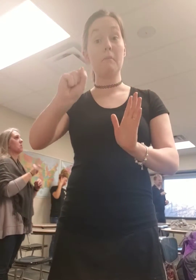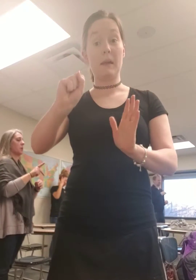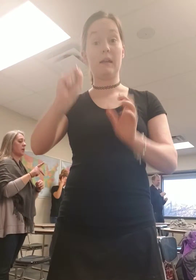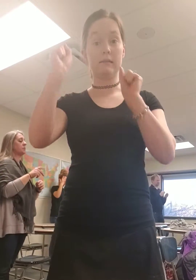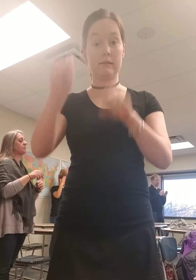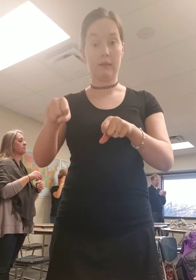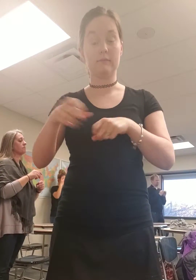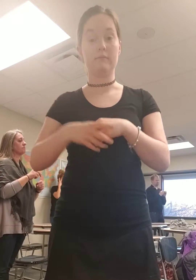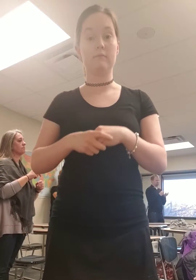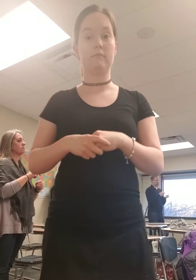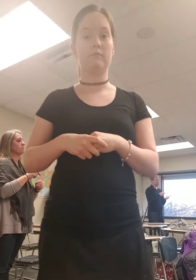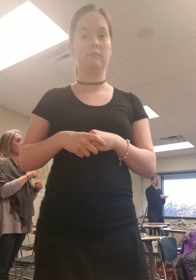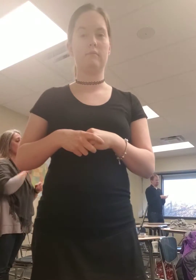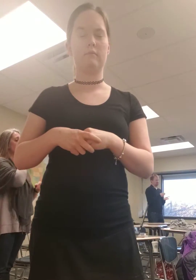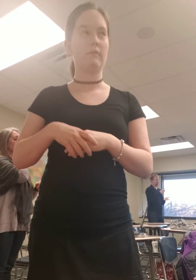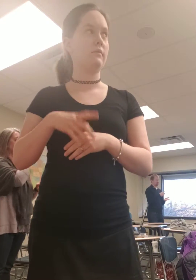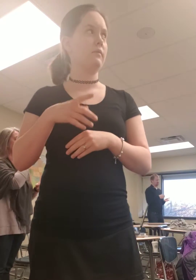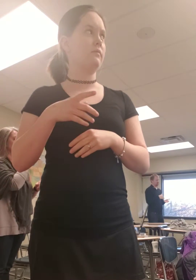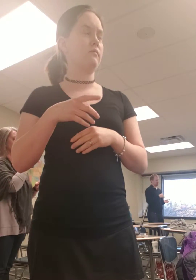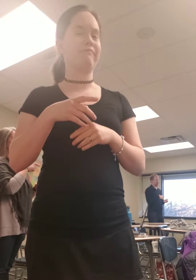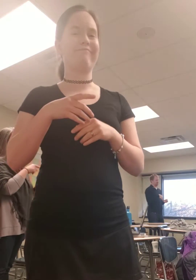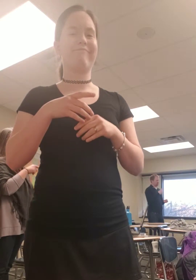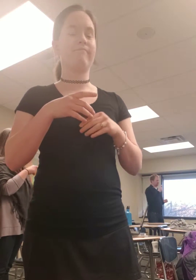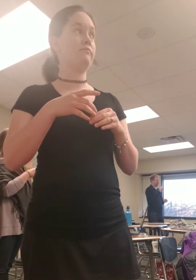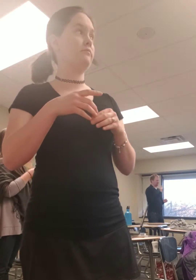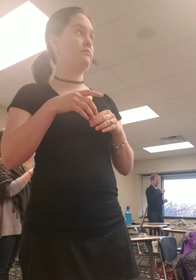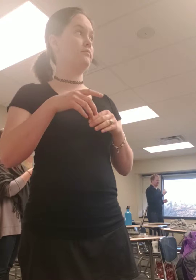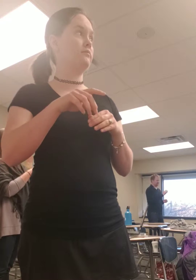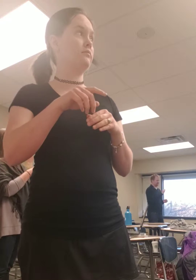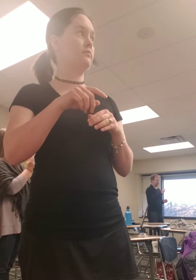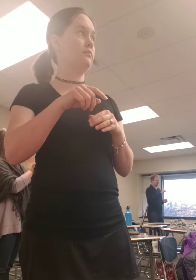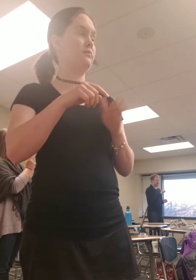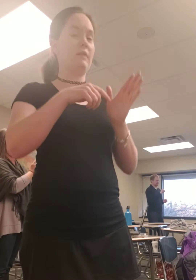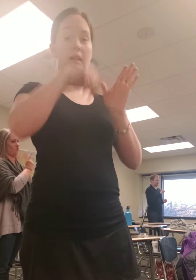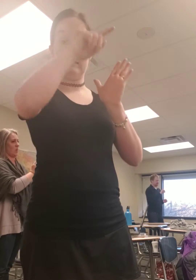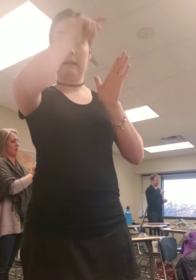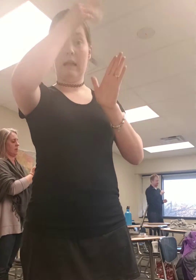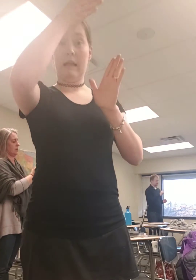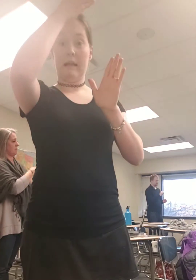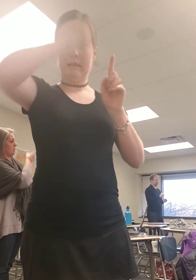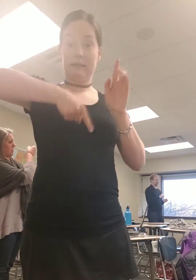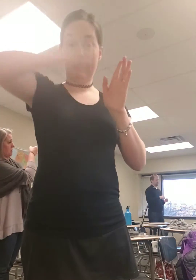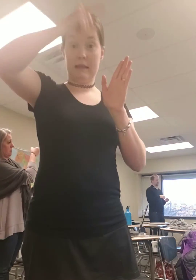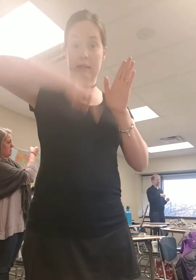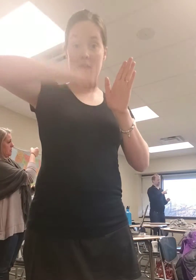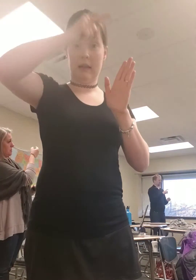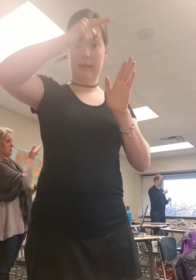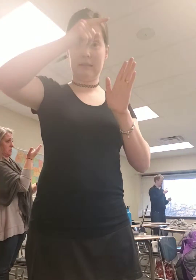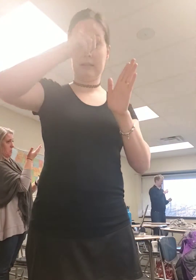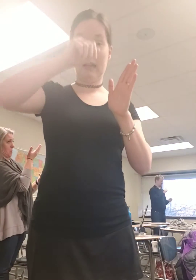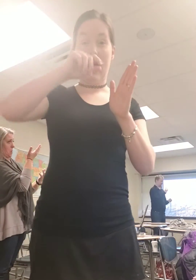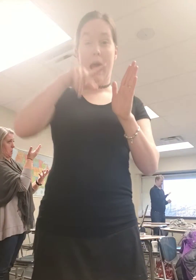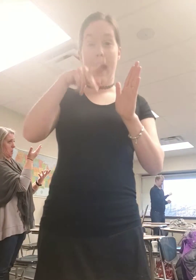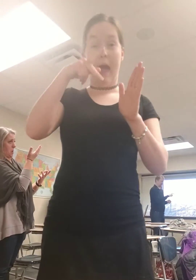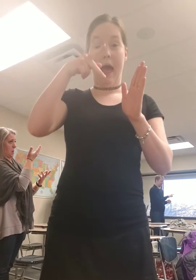this? The x-axis. So the x-axis is talking about pounds. As pound is